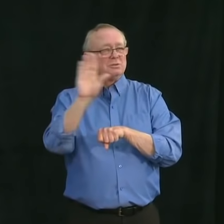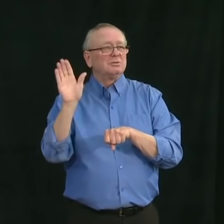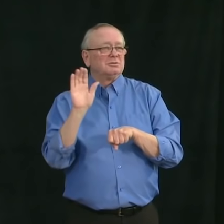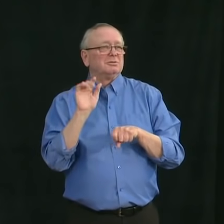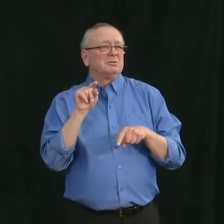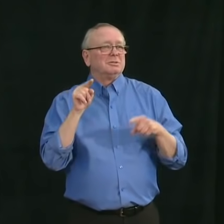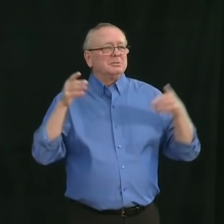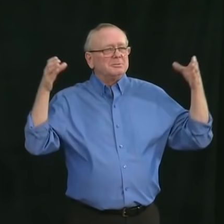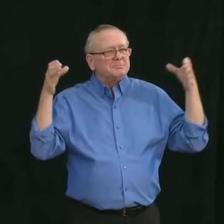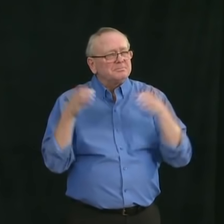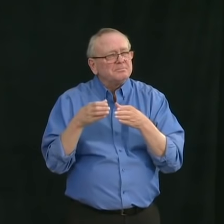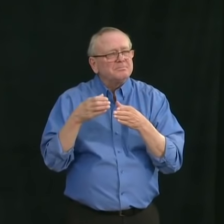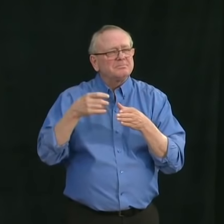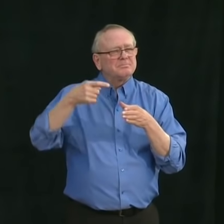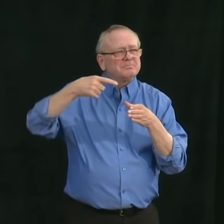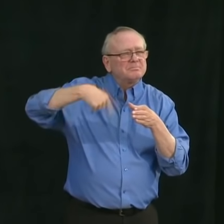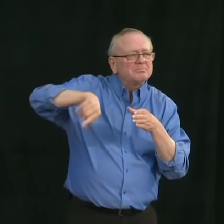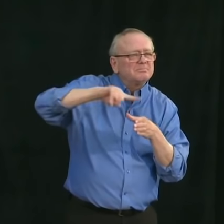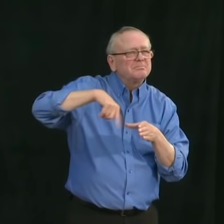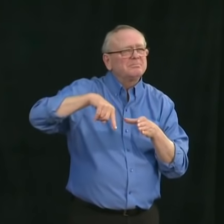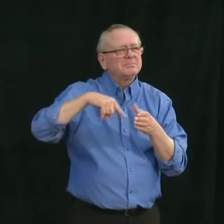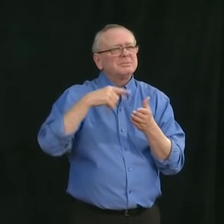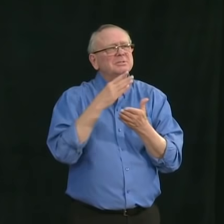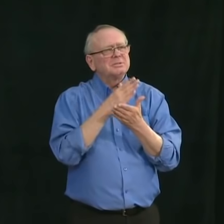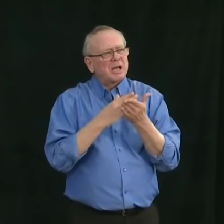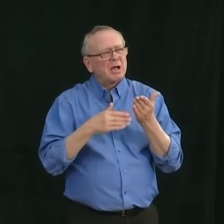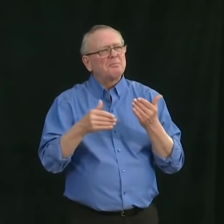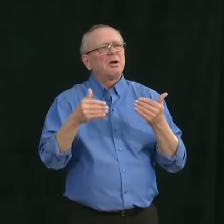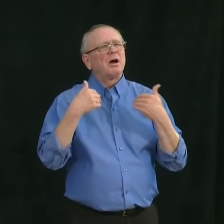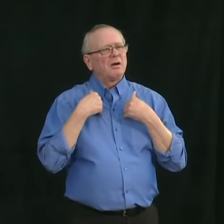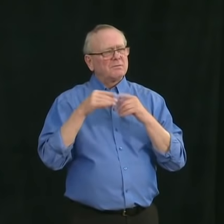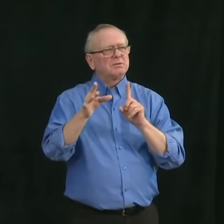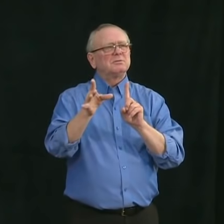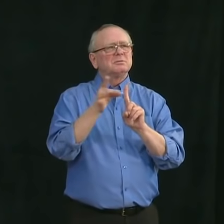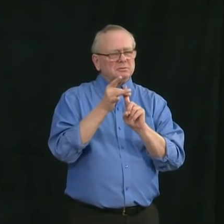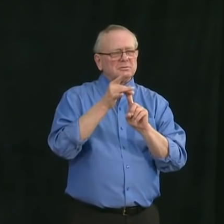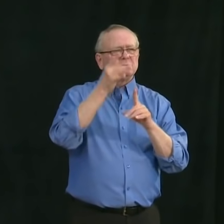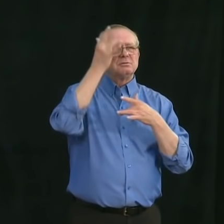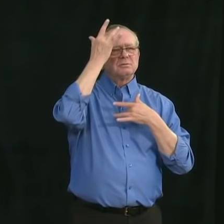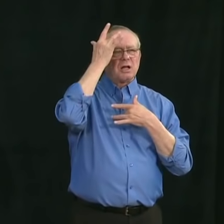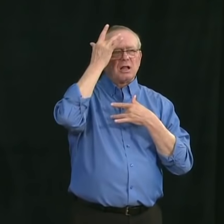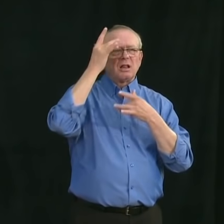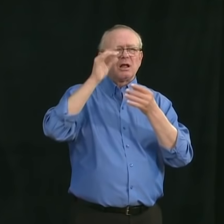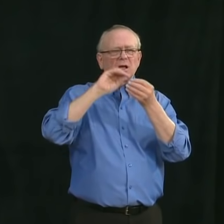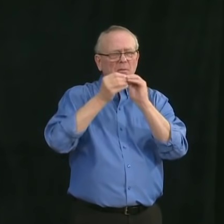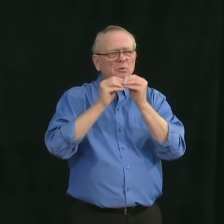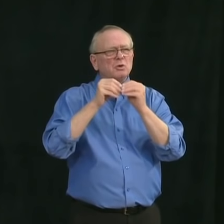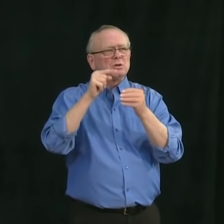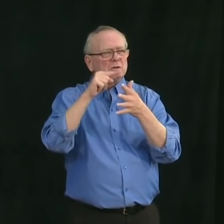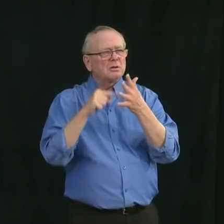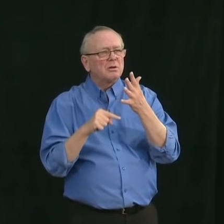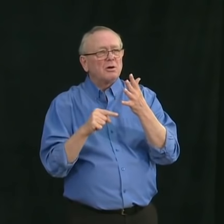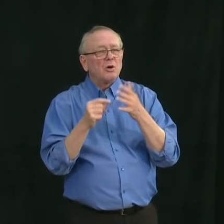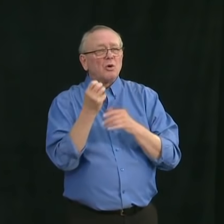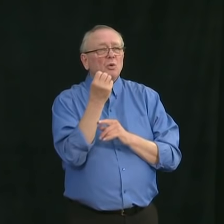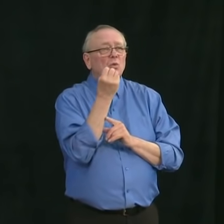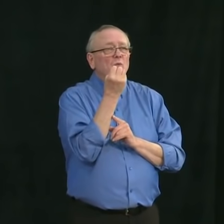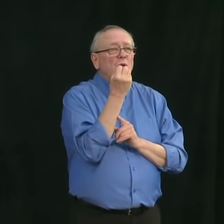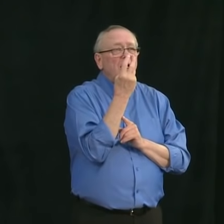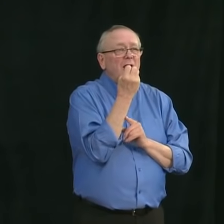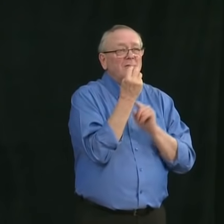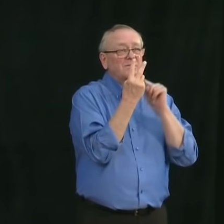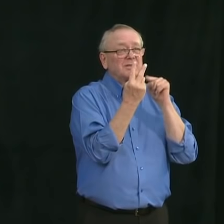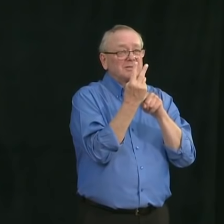worker infections that we're going to be posting today, the information I have is that only 12 of those Alberta Health Services